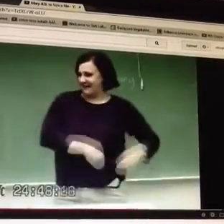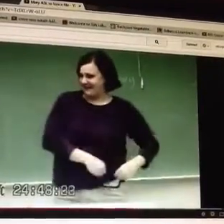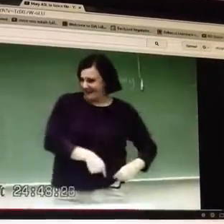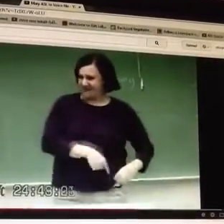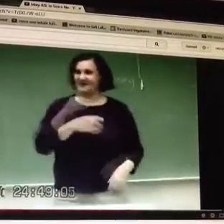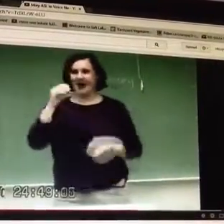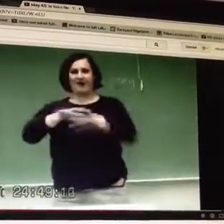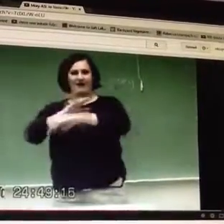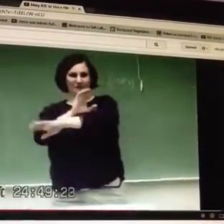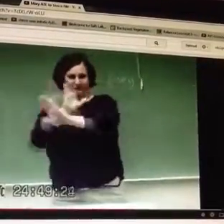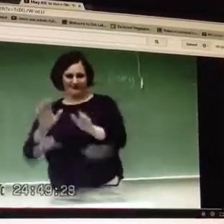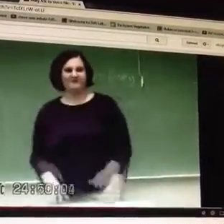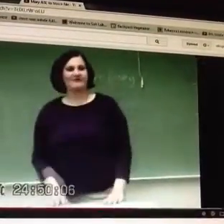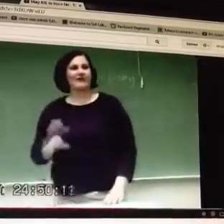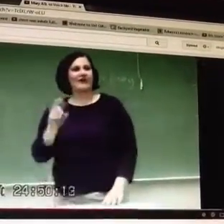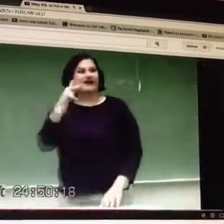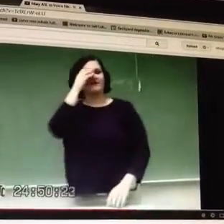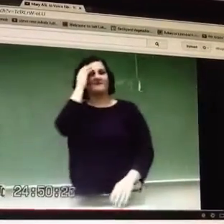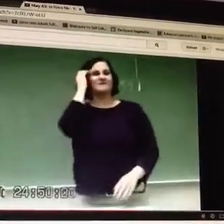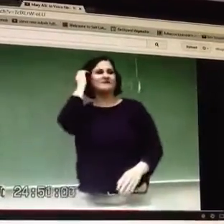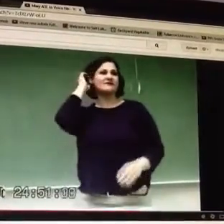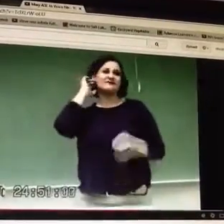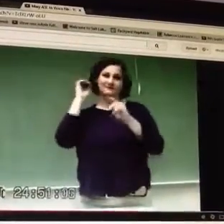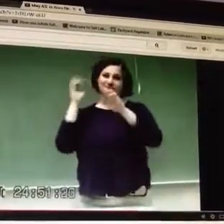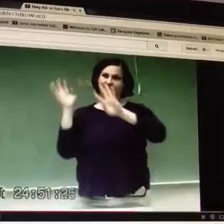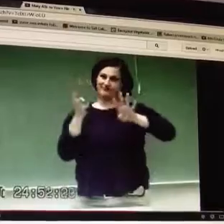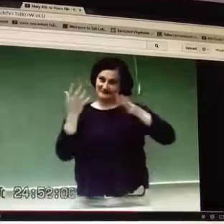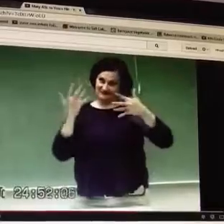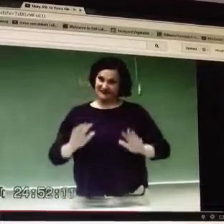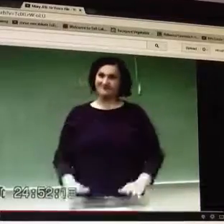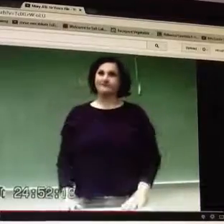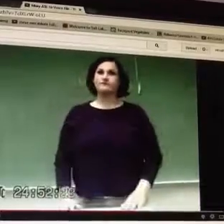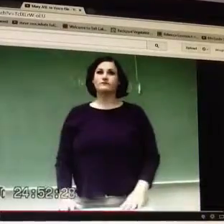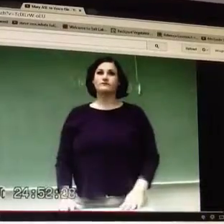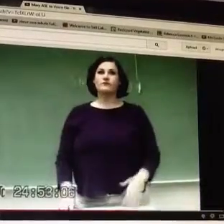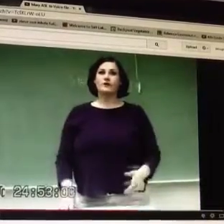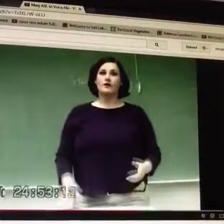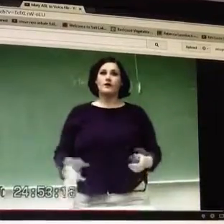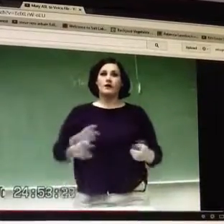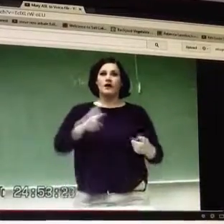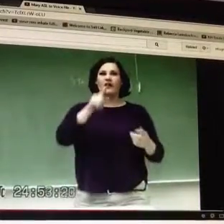on your phone. So you don't have to carry the computer around. You always have your phone with you though.